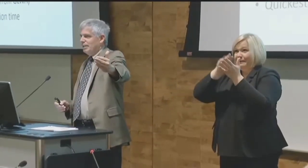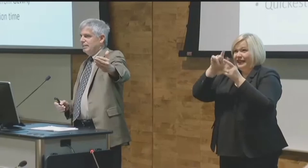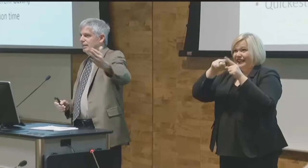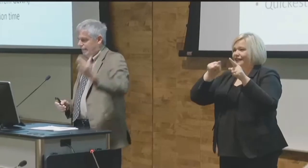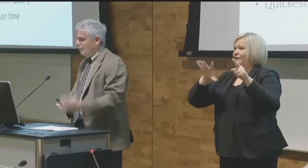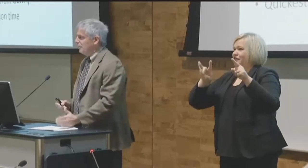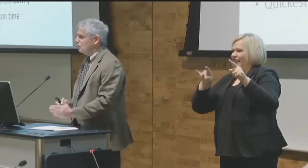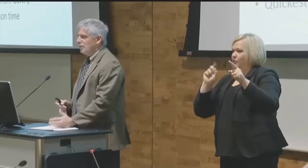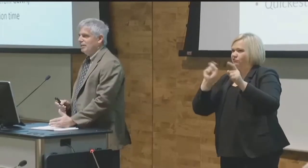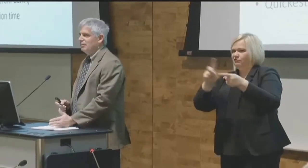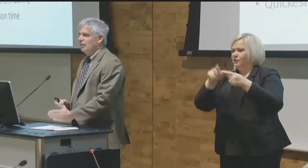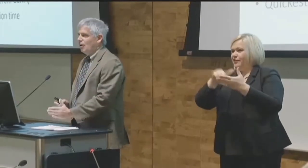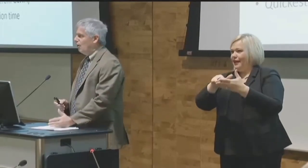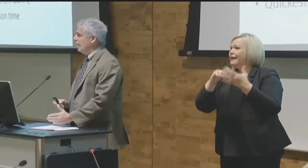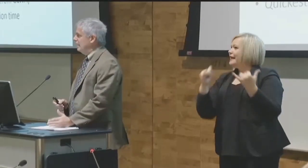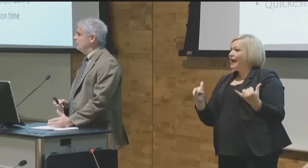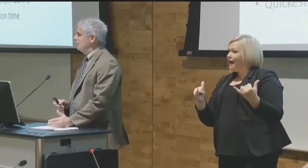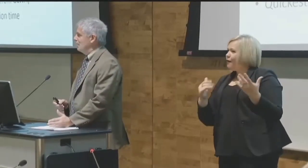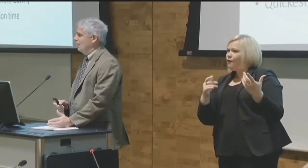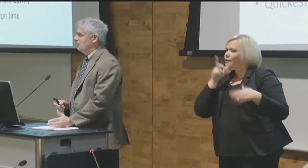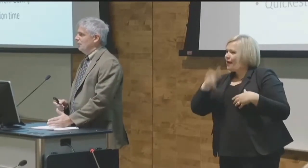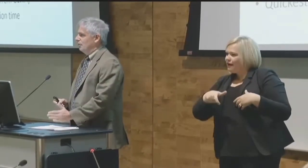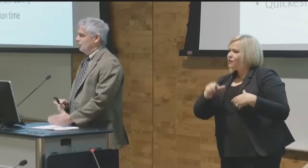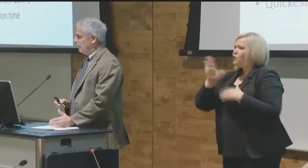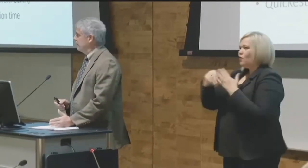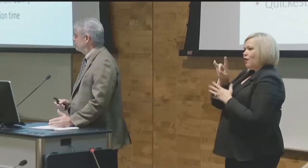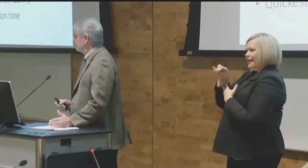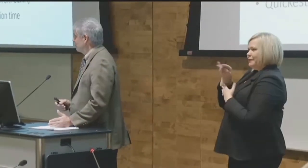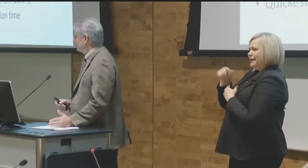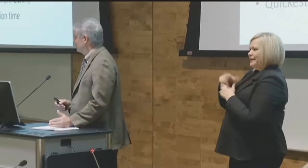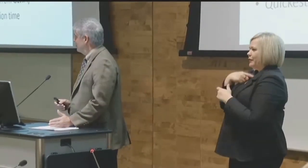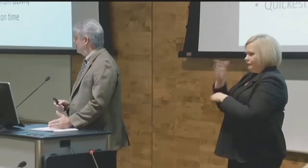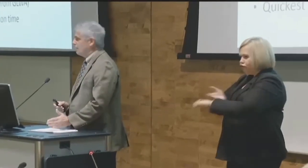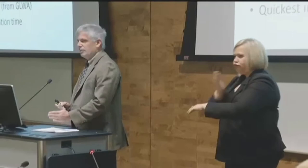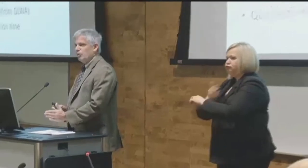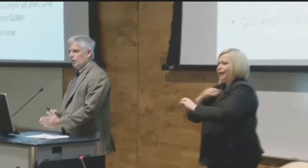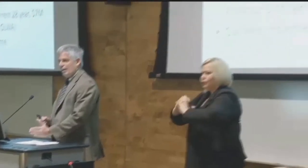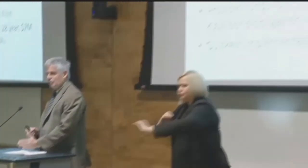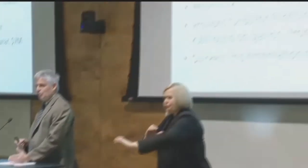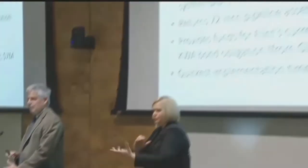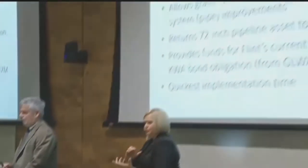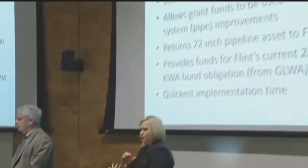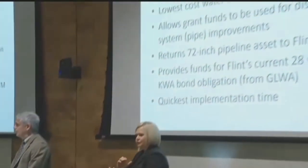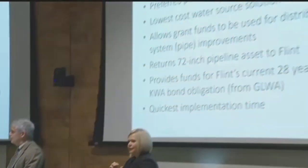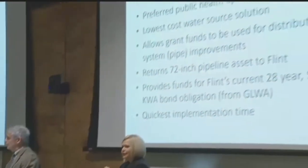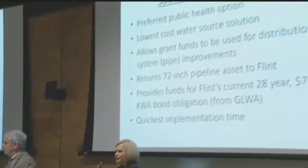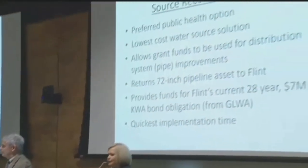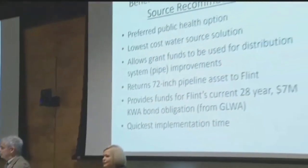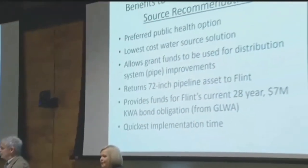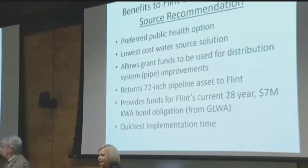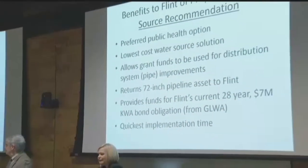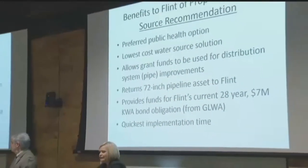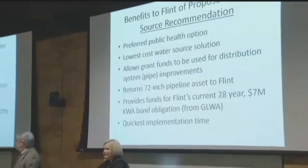treatment plant. Now we can spend all $80 million on our buried infrastructure. Stop going after those leaks, going